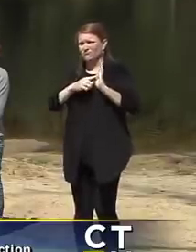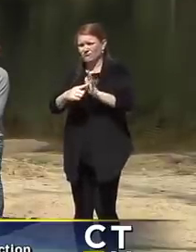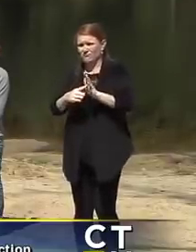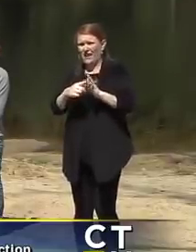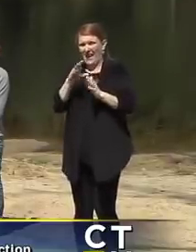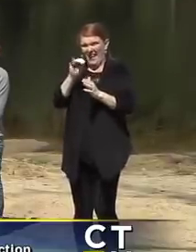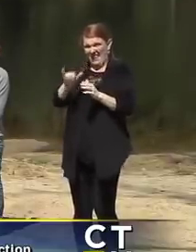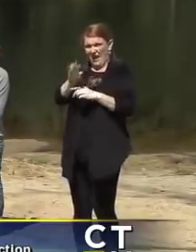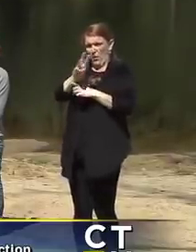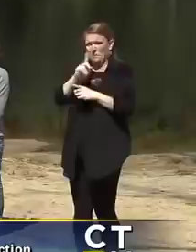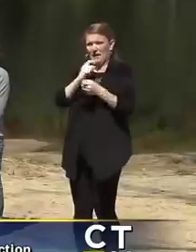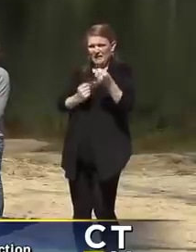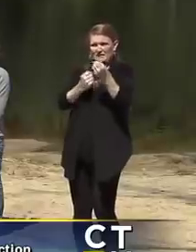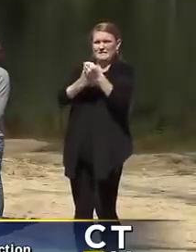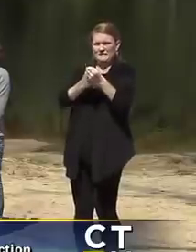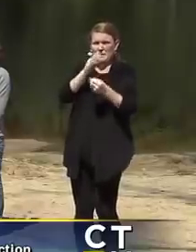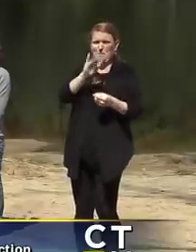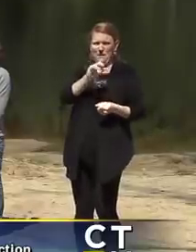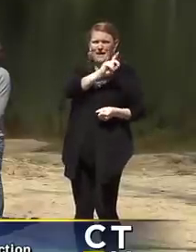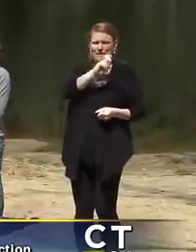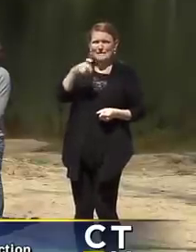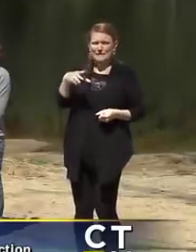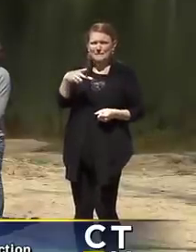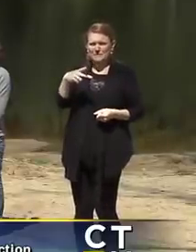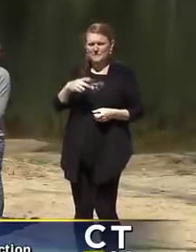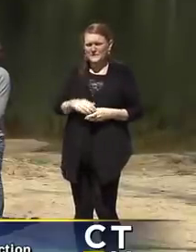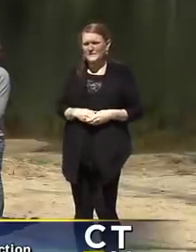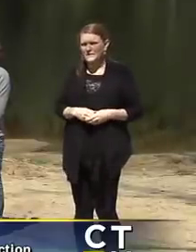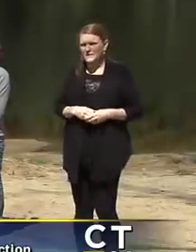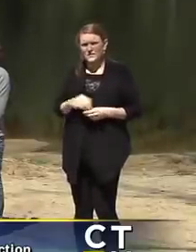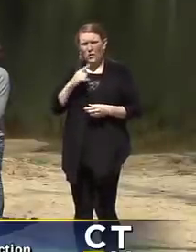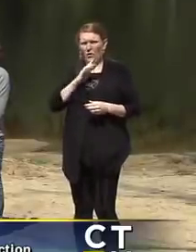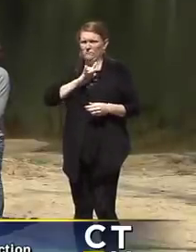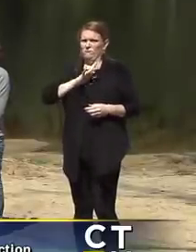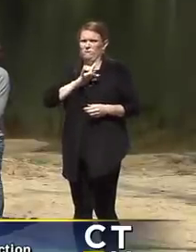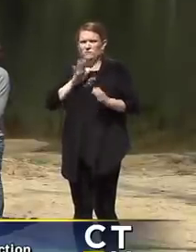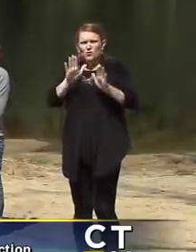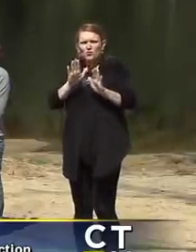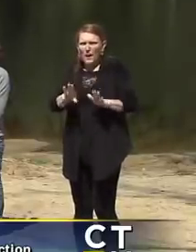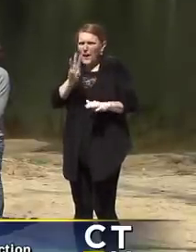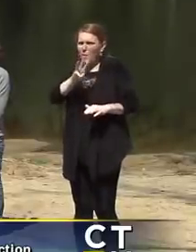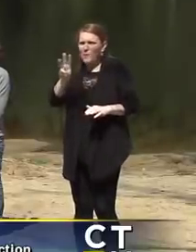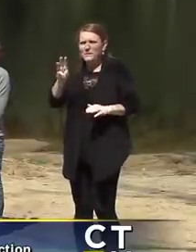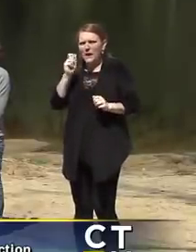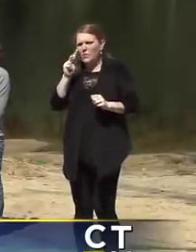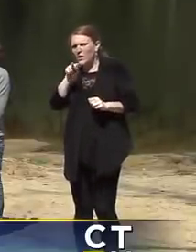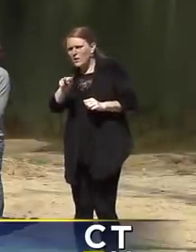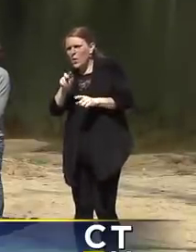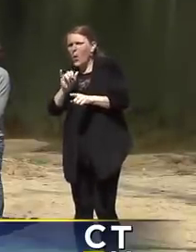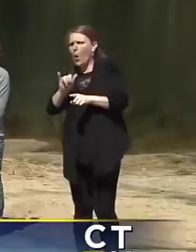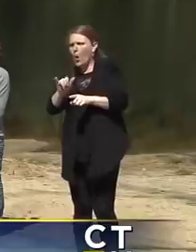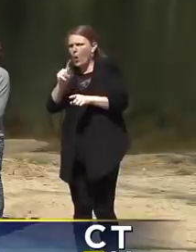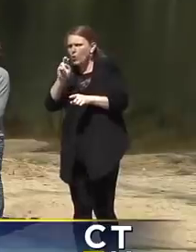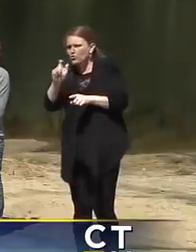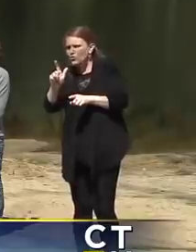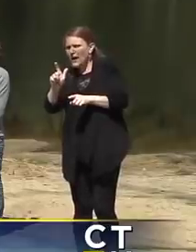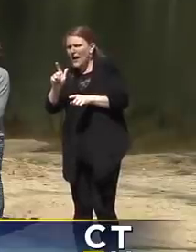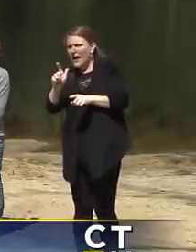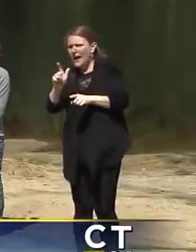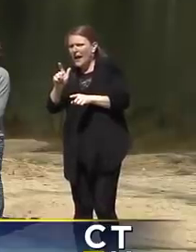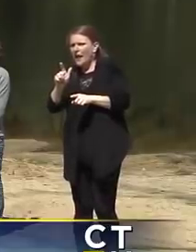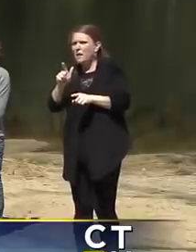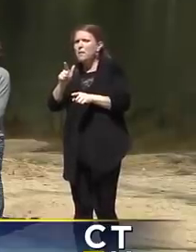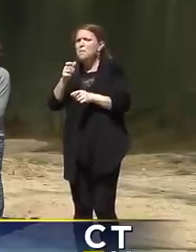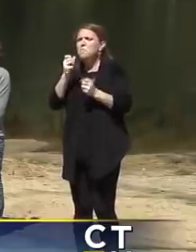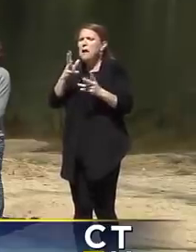Environmental Protection. And again, it is a great resource to find that trail that is perhaps a little bit less